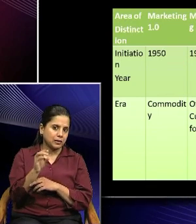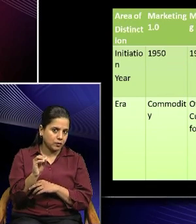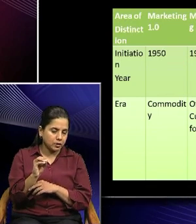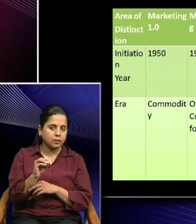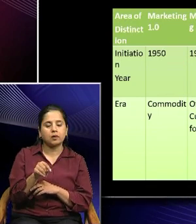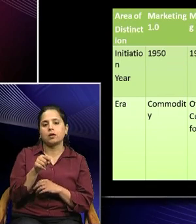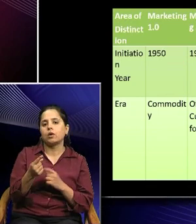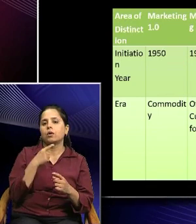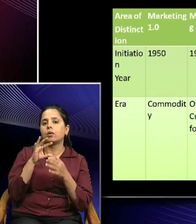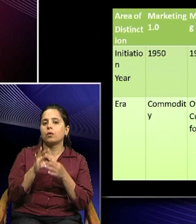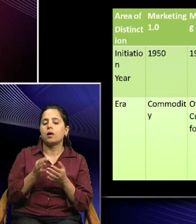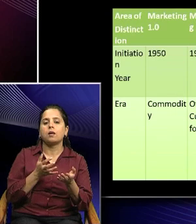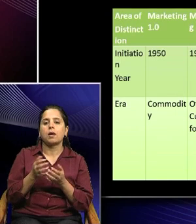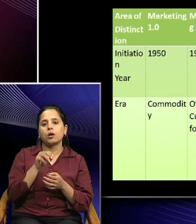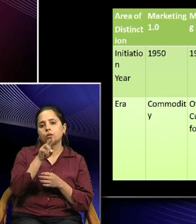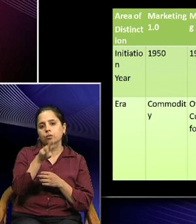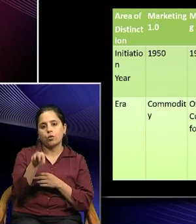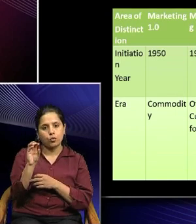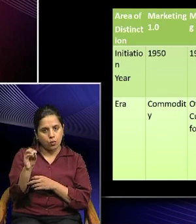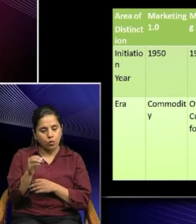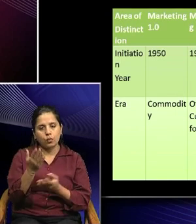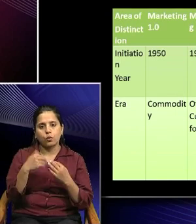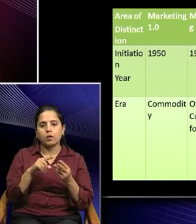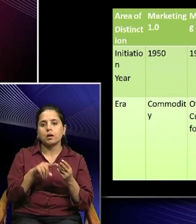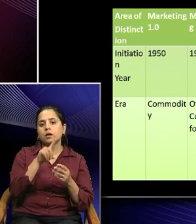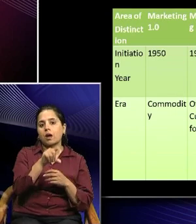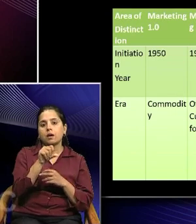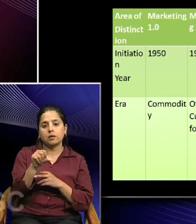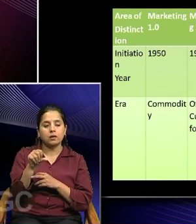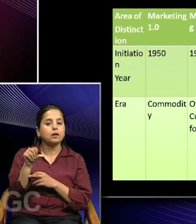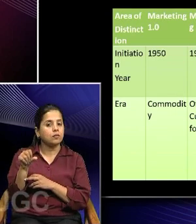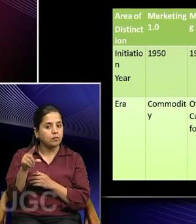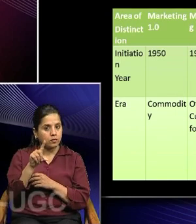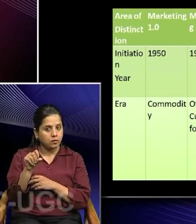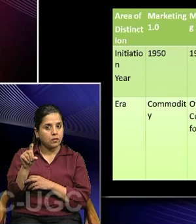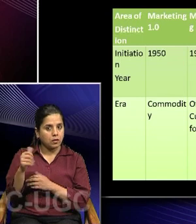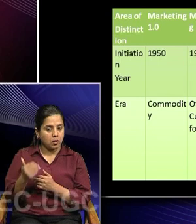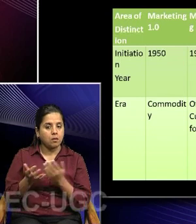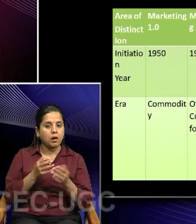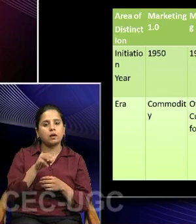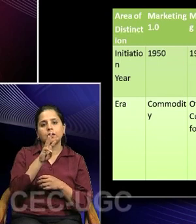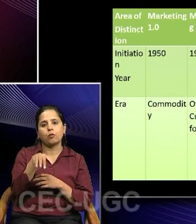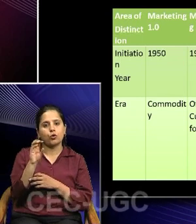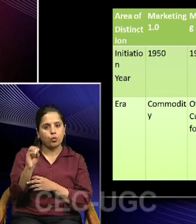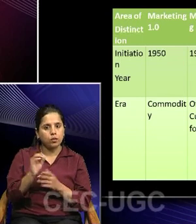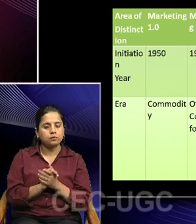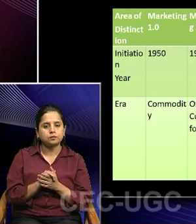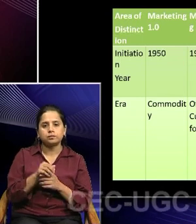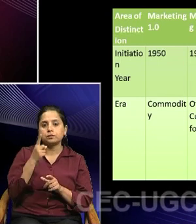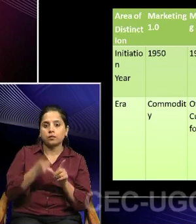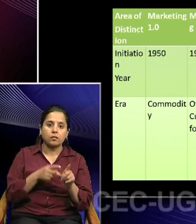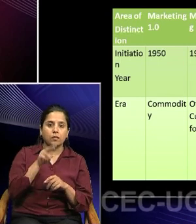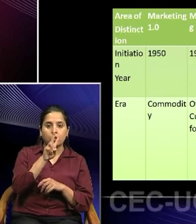which talks about marketing 2.0, then 1990 it talks about marketing 3.0. In the